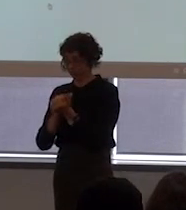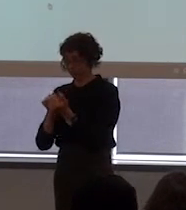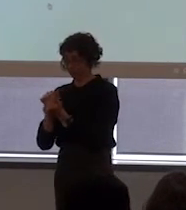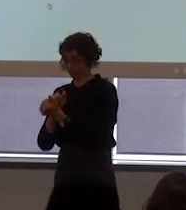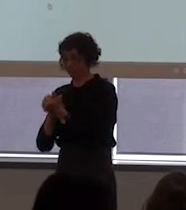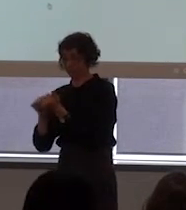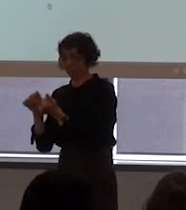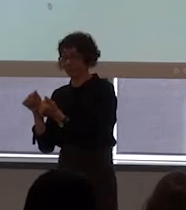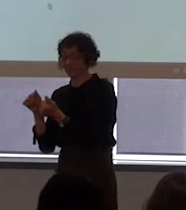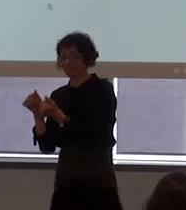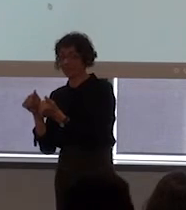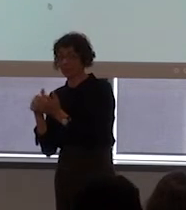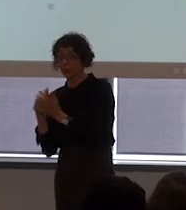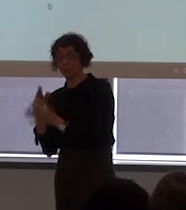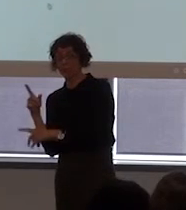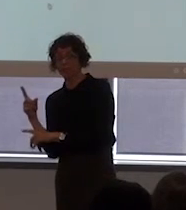Wait for it.